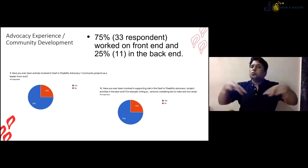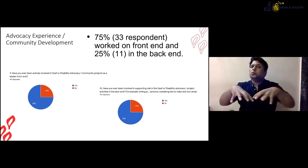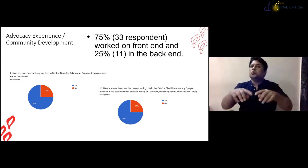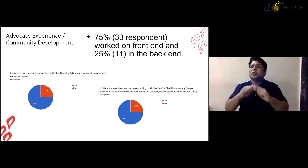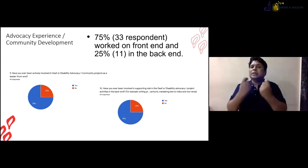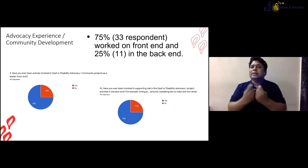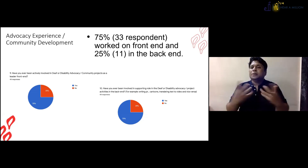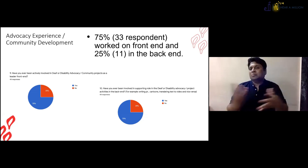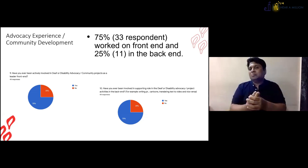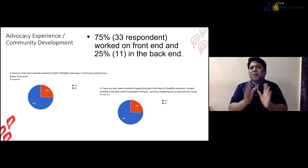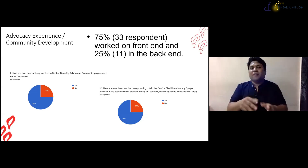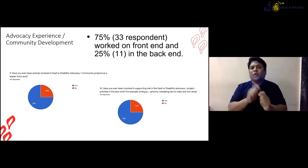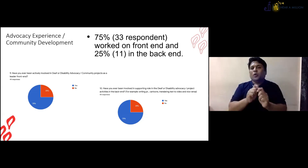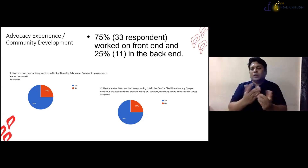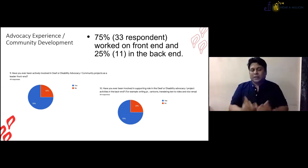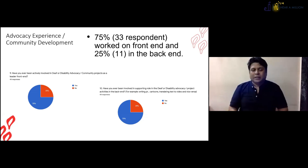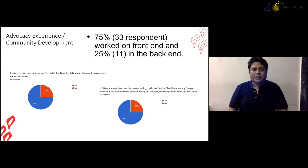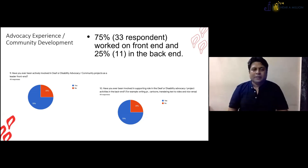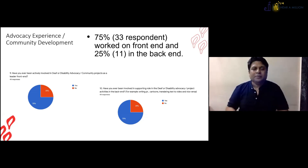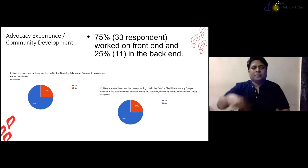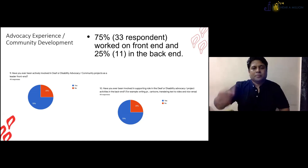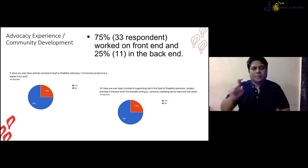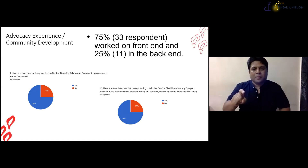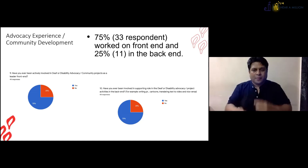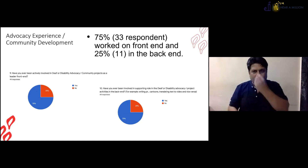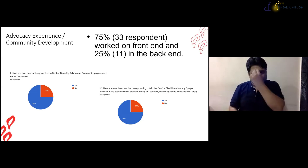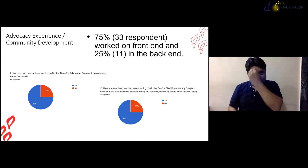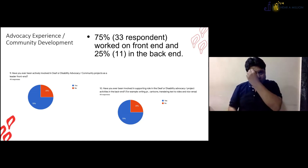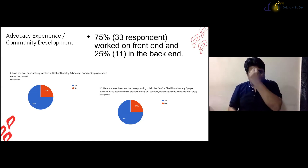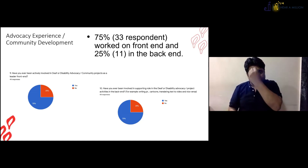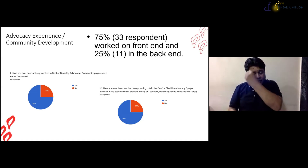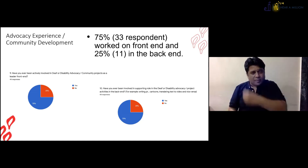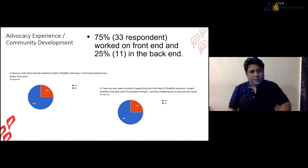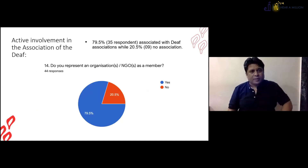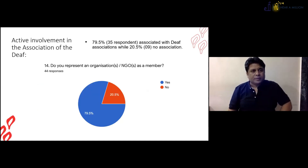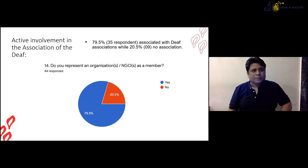end workers. They are working in the front with the team. Next slide.